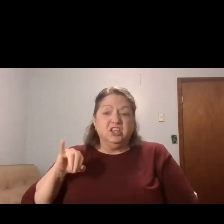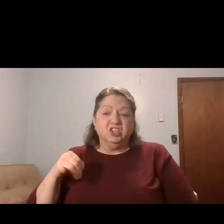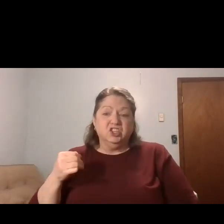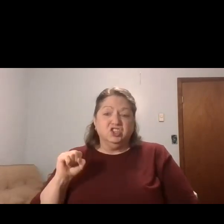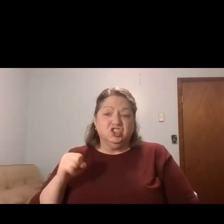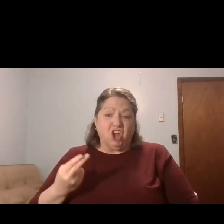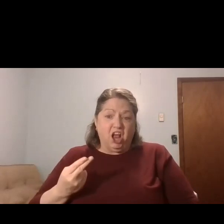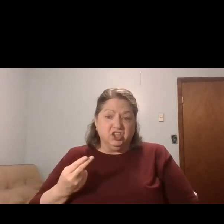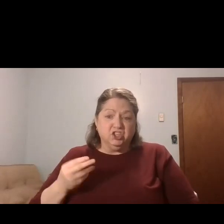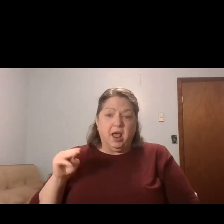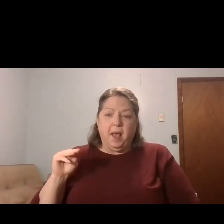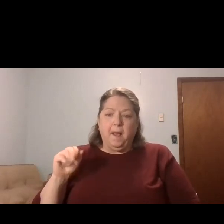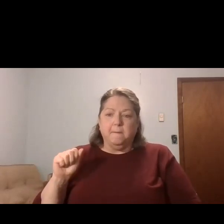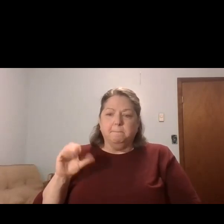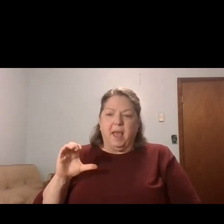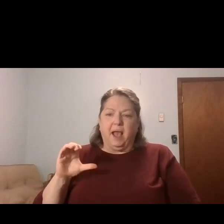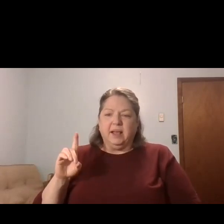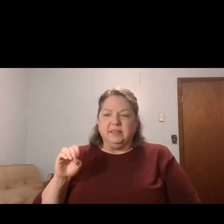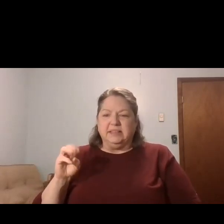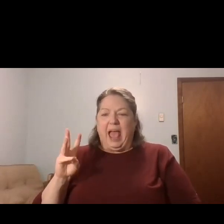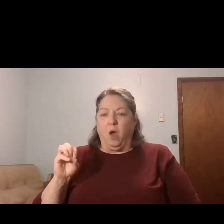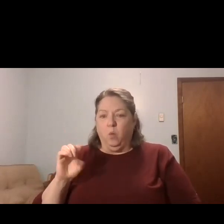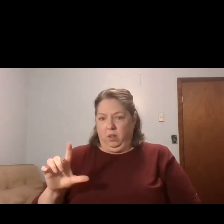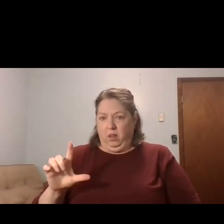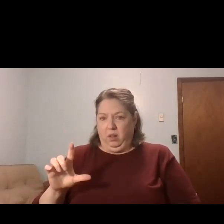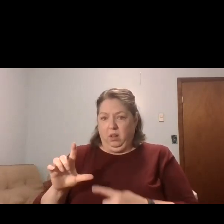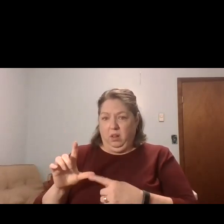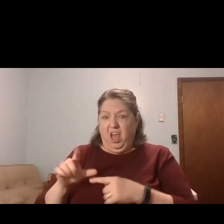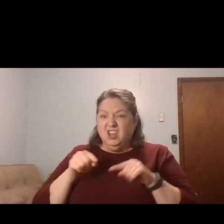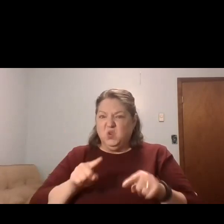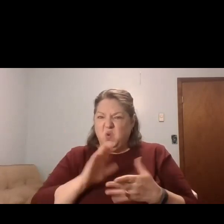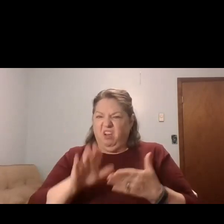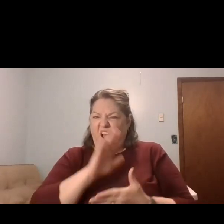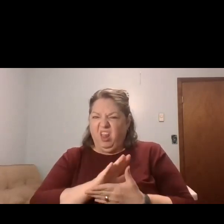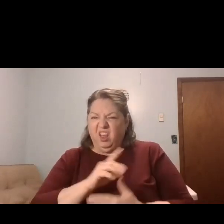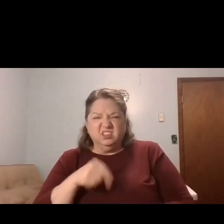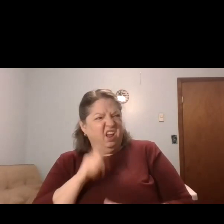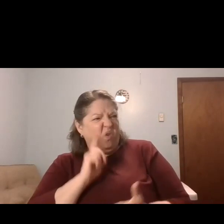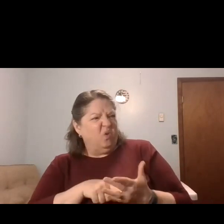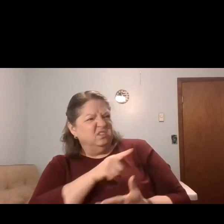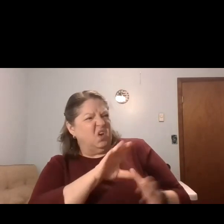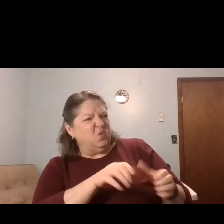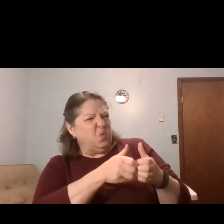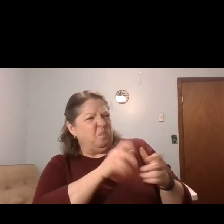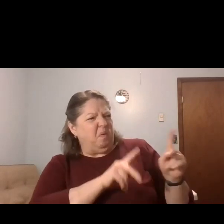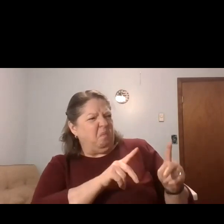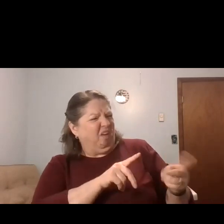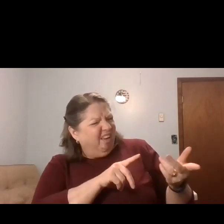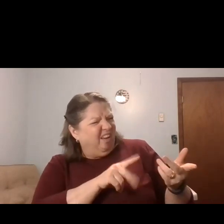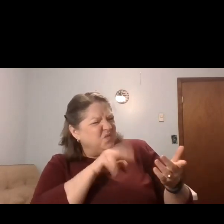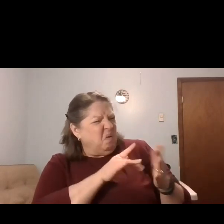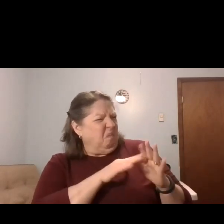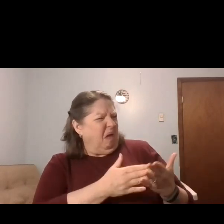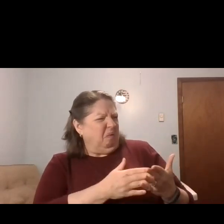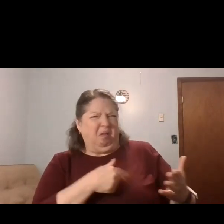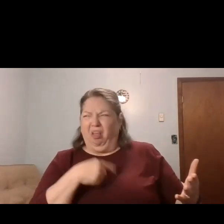while in college, noticed a group of Christians that would sit in the corner in the library all the time. And they would read the Bible and they would pray together.